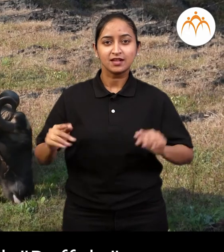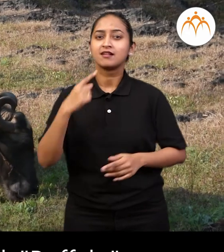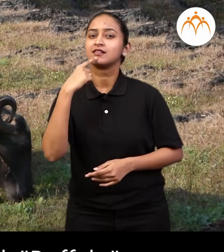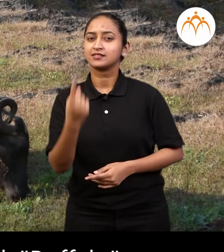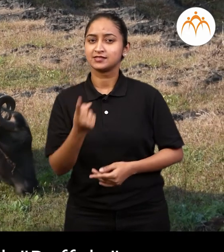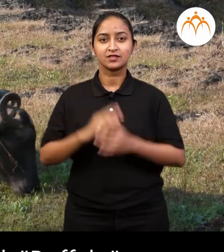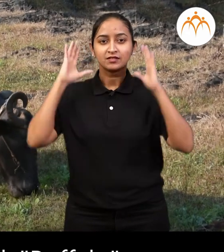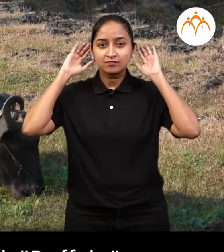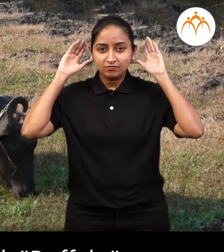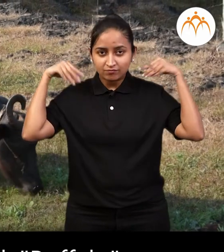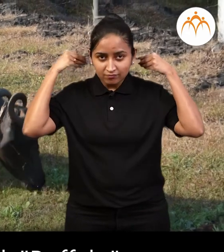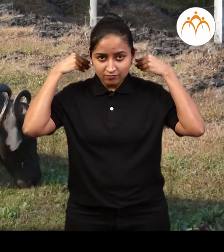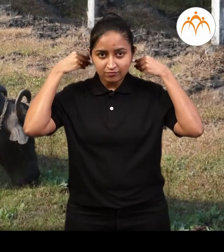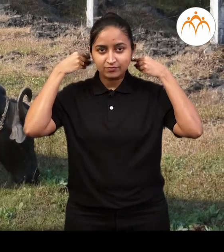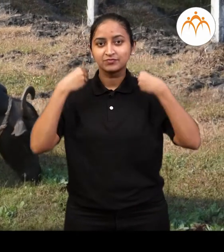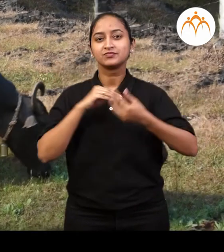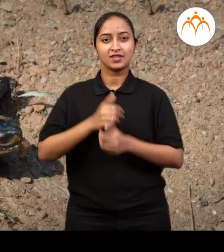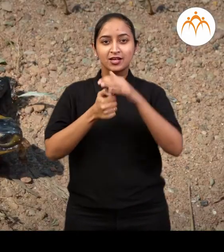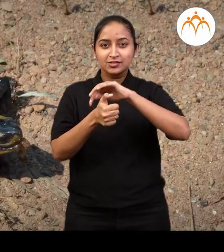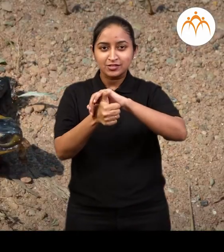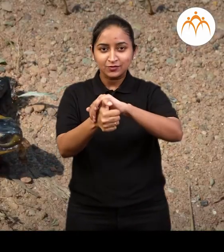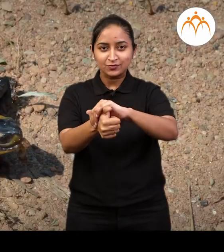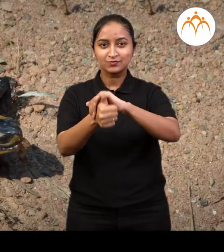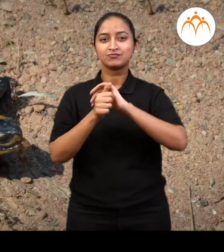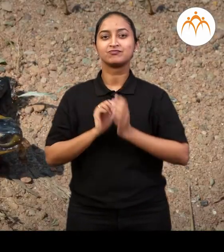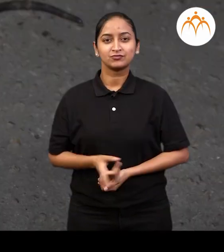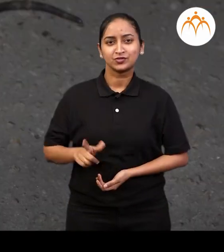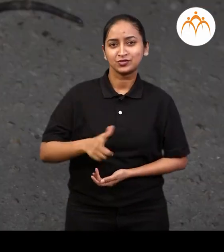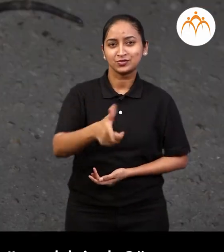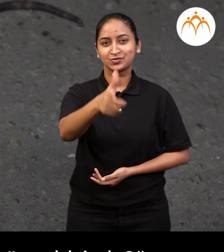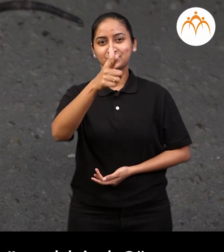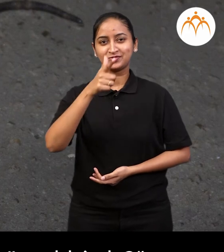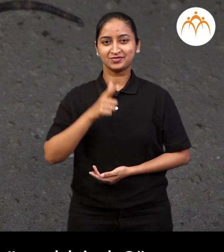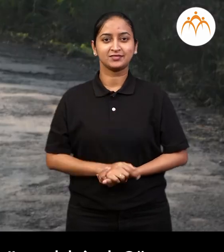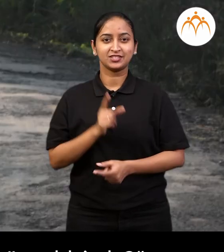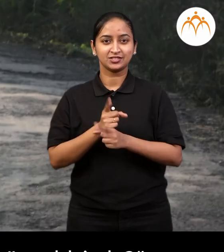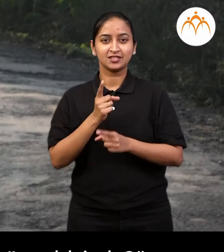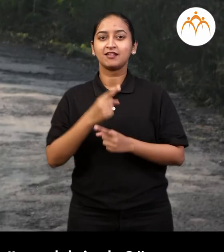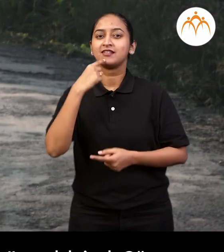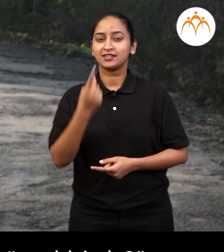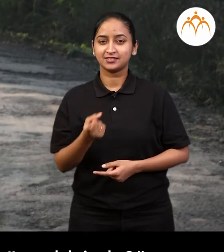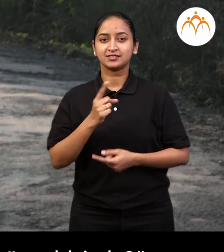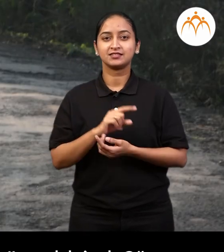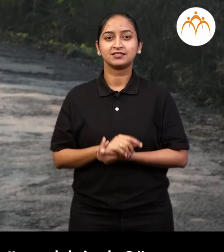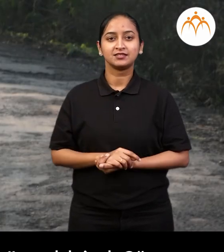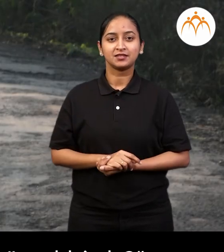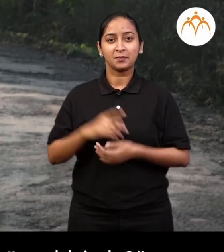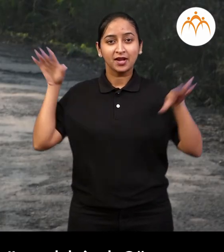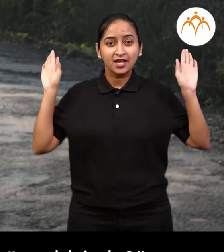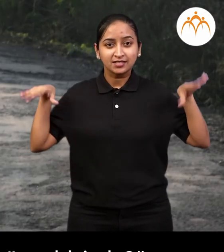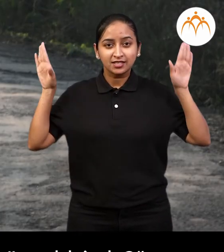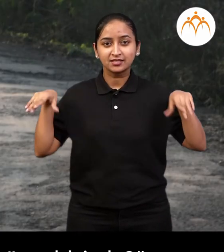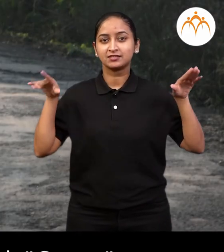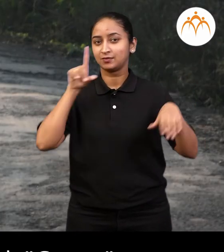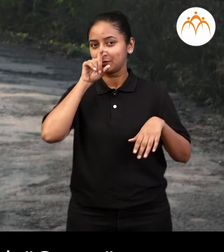The children said, buffalo, tortoise and mouse. The teacher asked, and